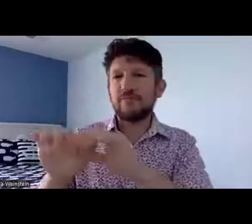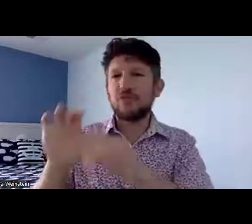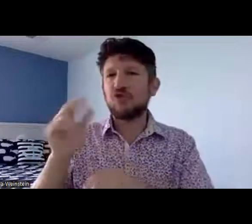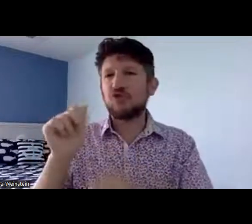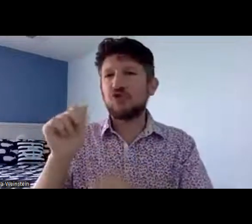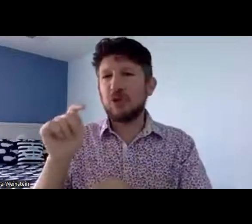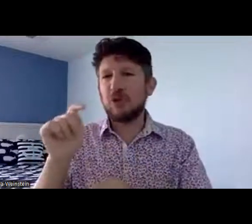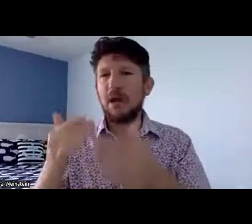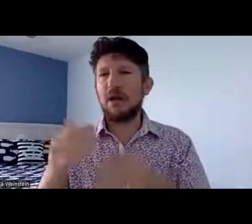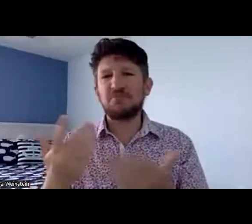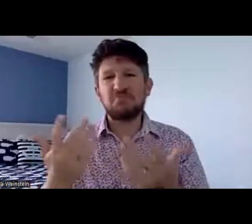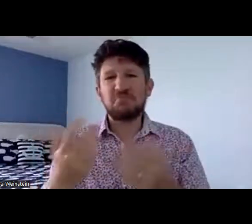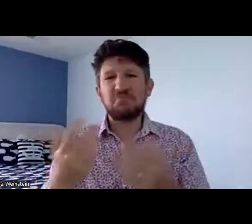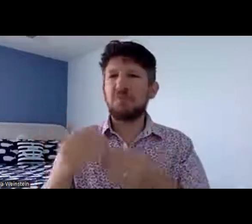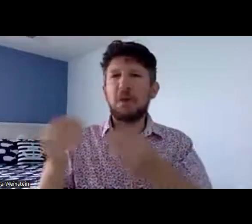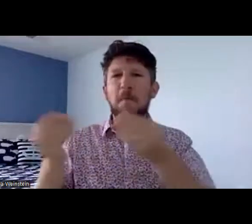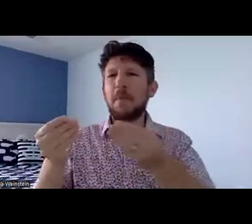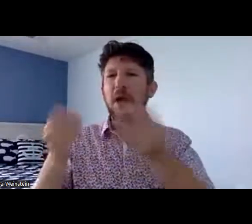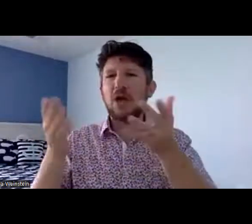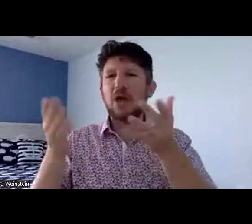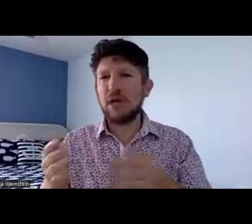don't forget your question at the end.